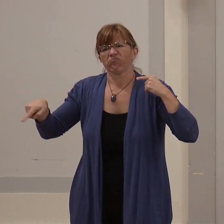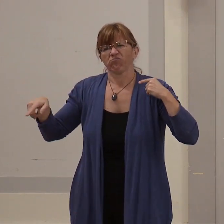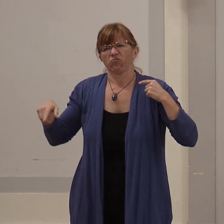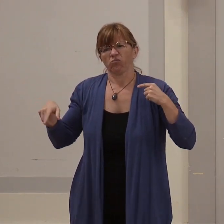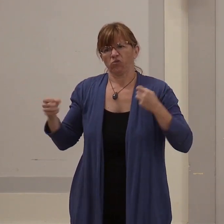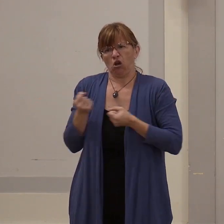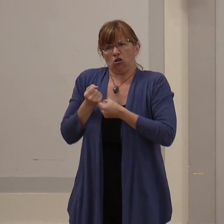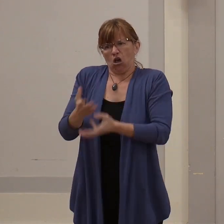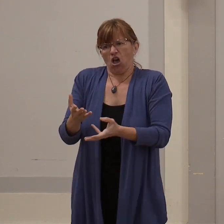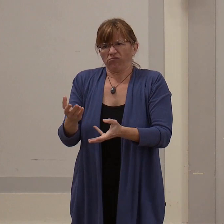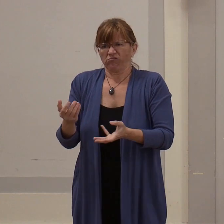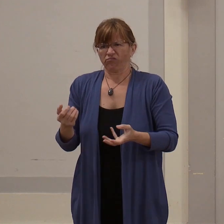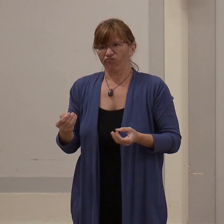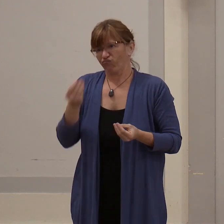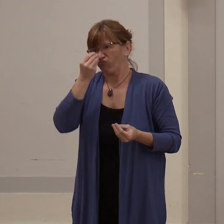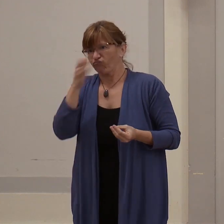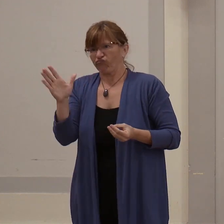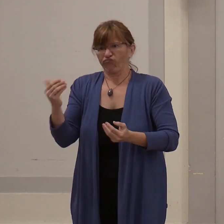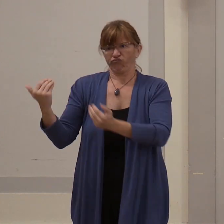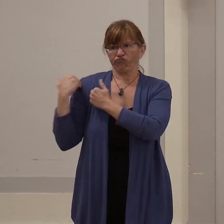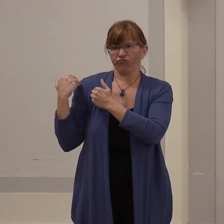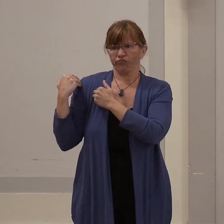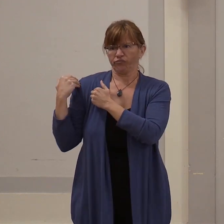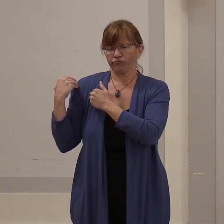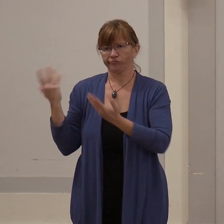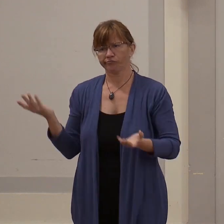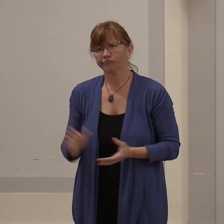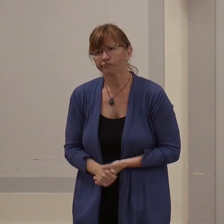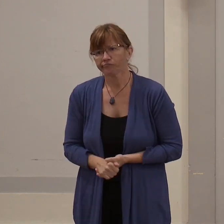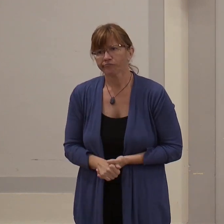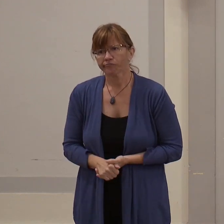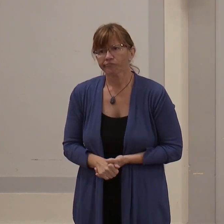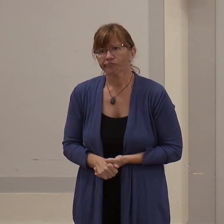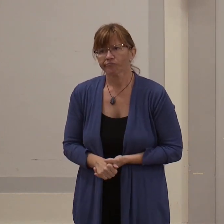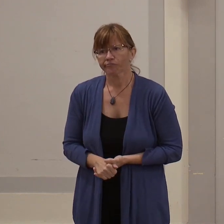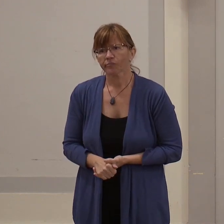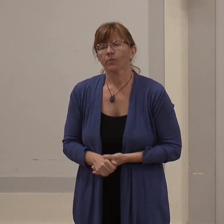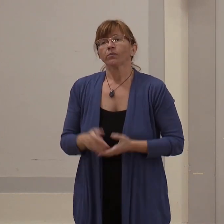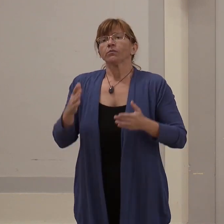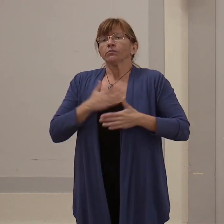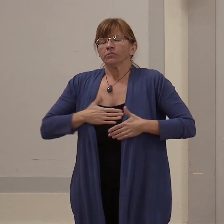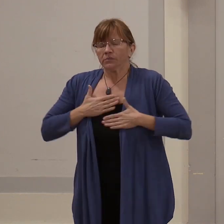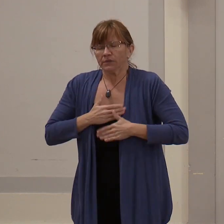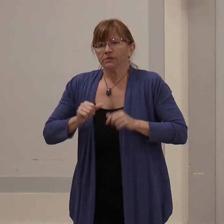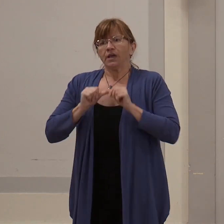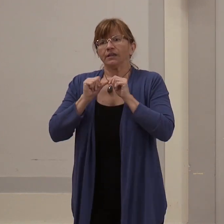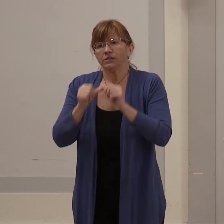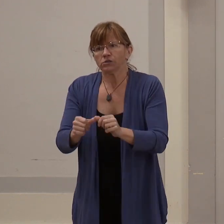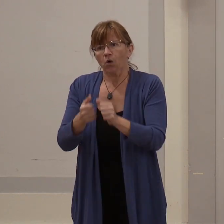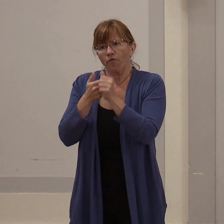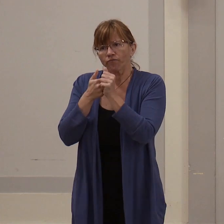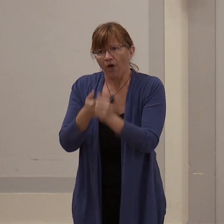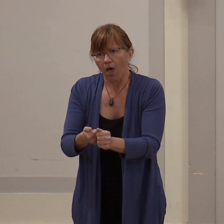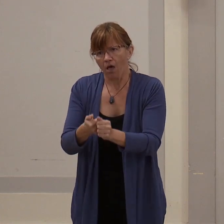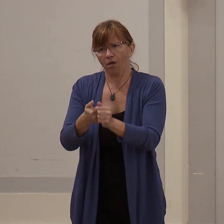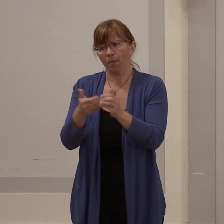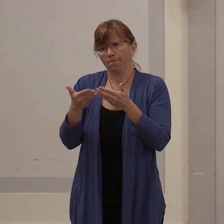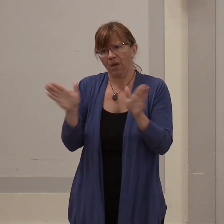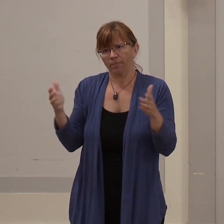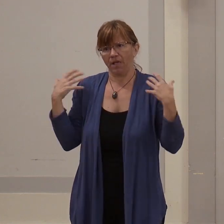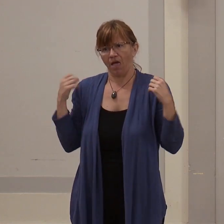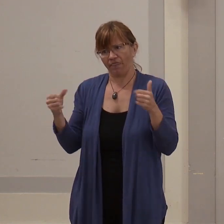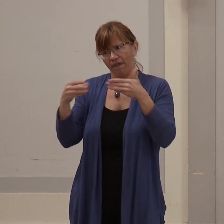are so close to winning this fight. Please, Baltimore, continue to follow the public health guidance to save lives, and when you can, please